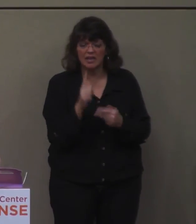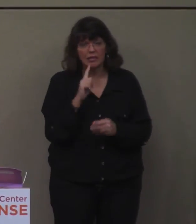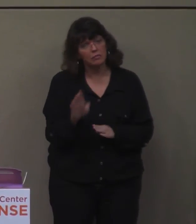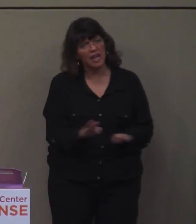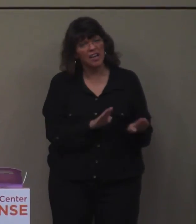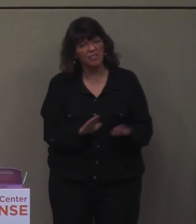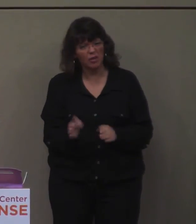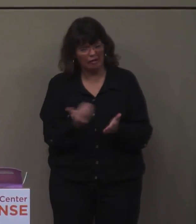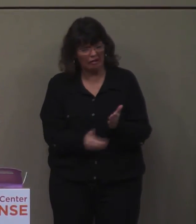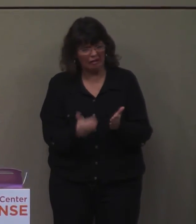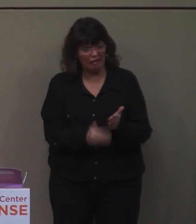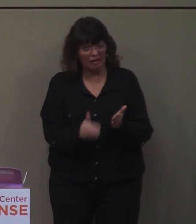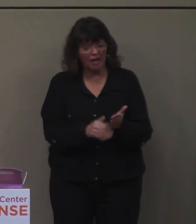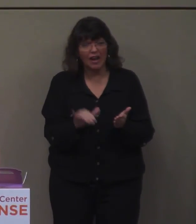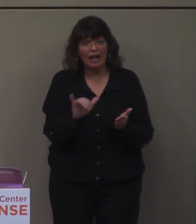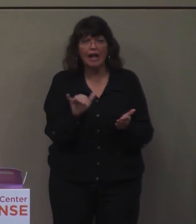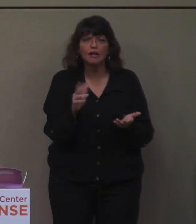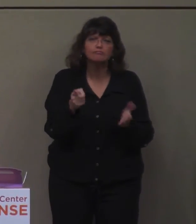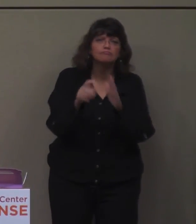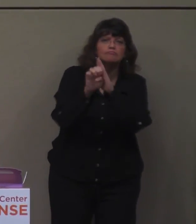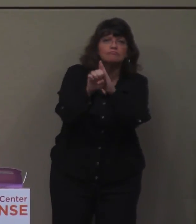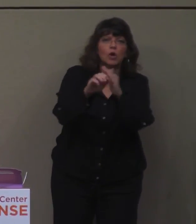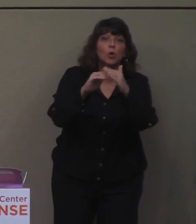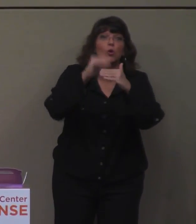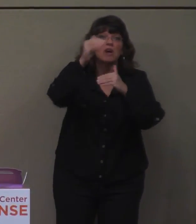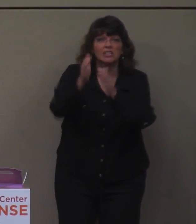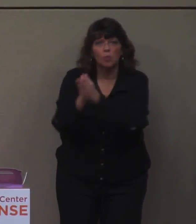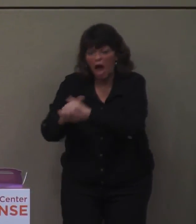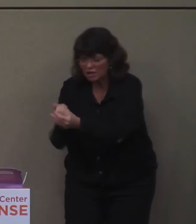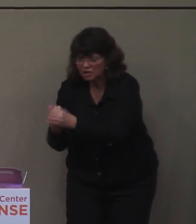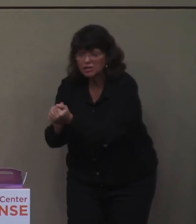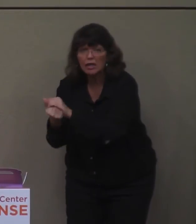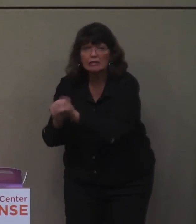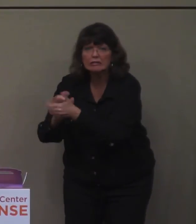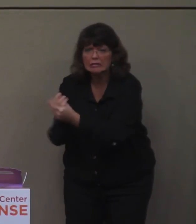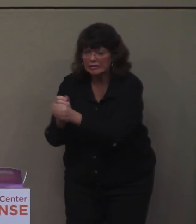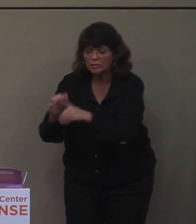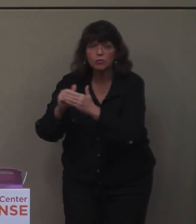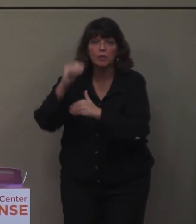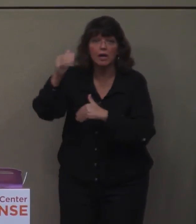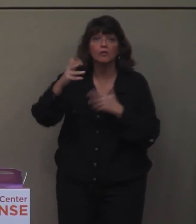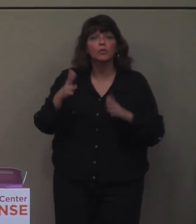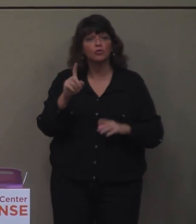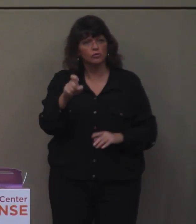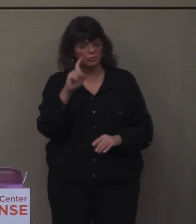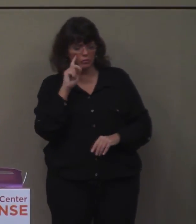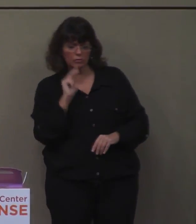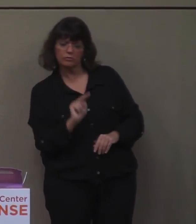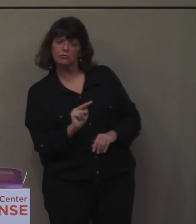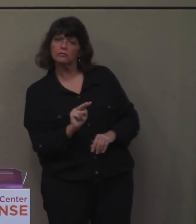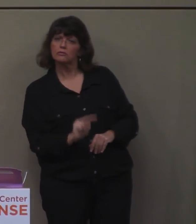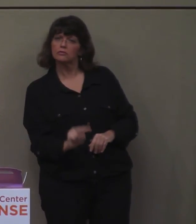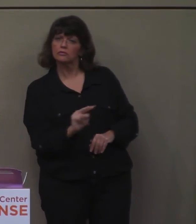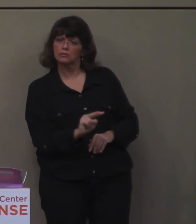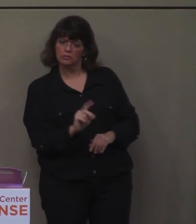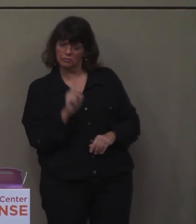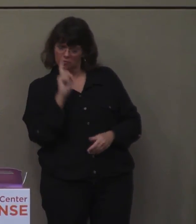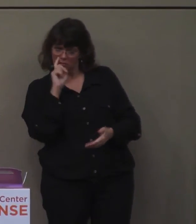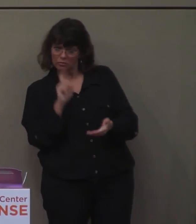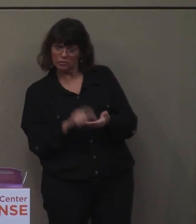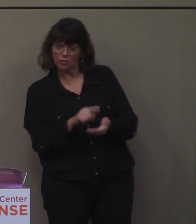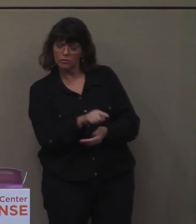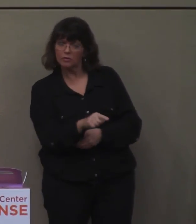too much hand washing. I think we just need to be aware of some of those signs of how they're feeling and if they're getting anxious, and to have, again,